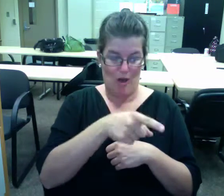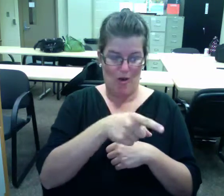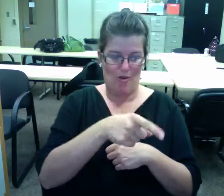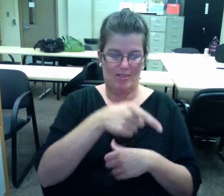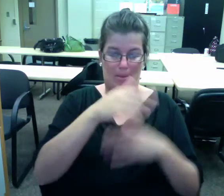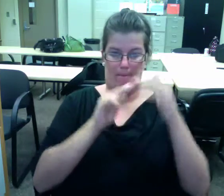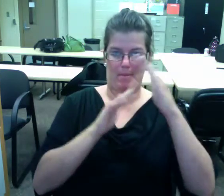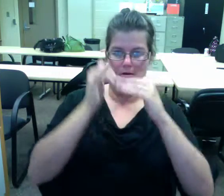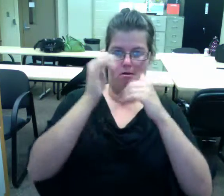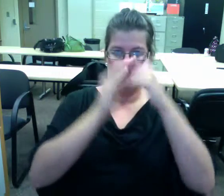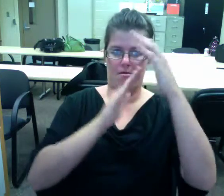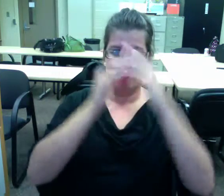himself.